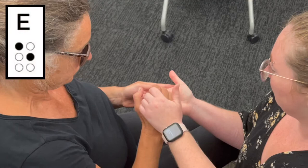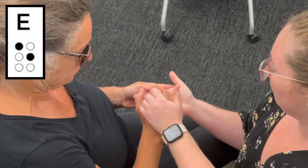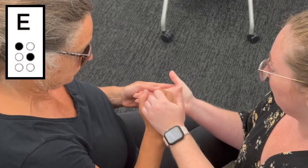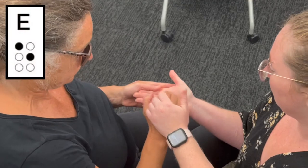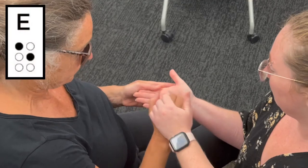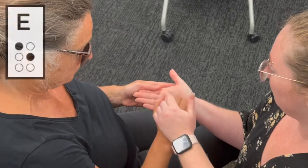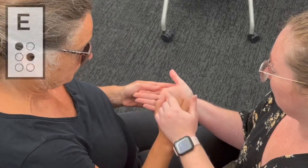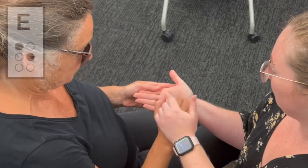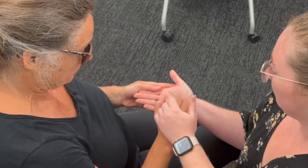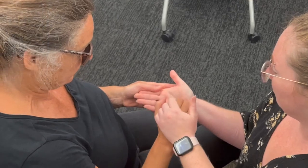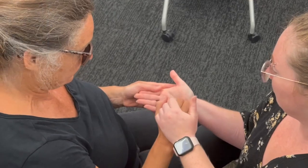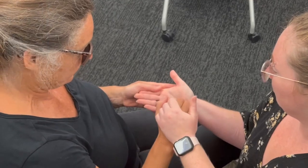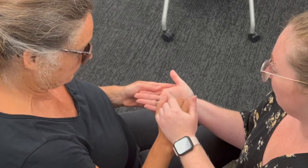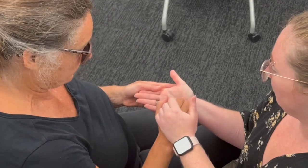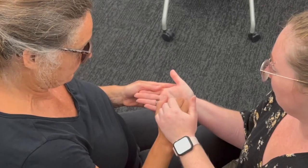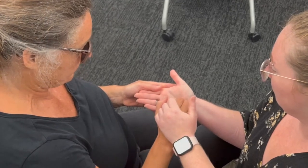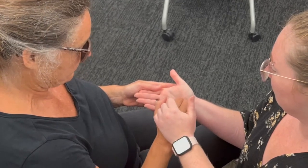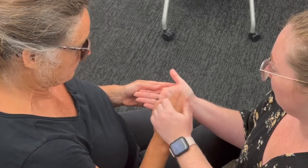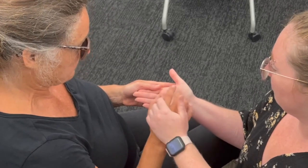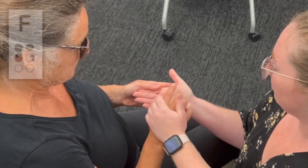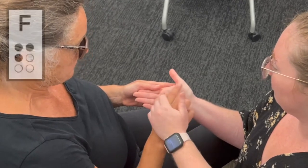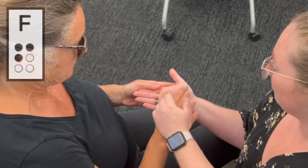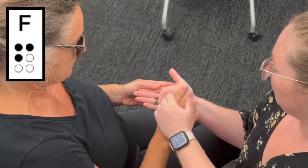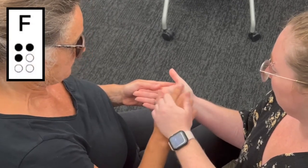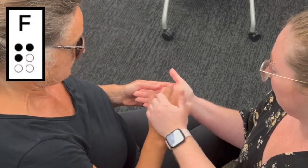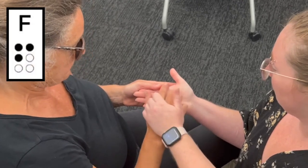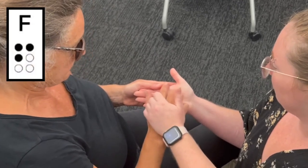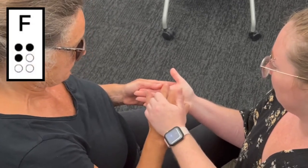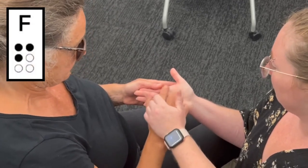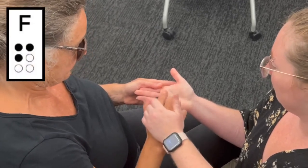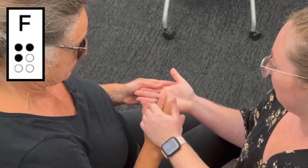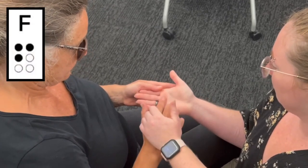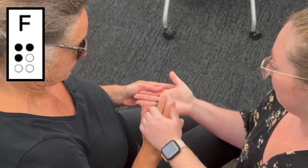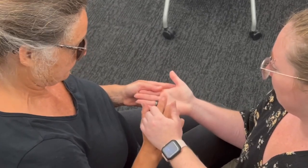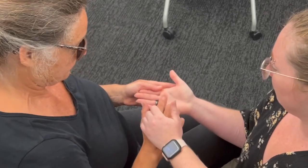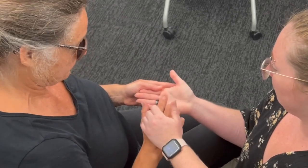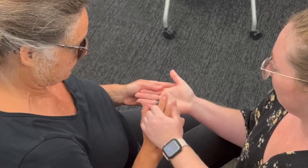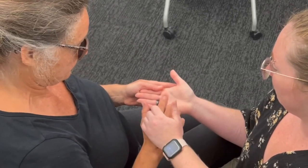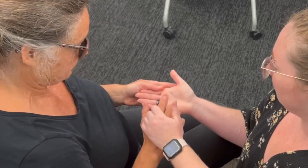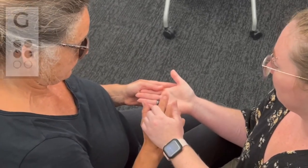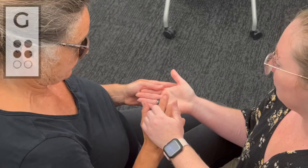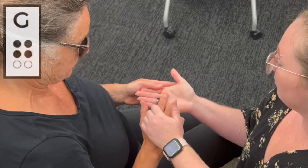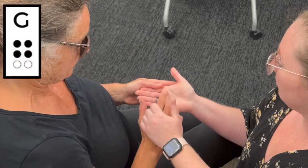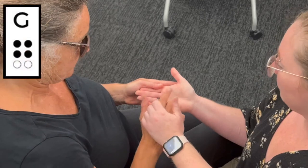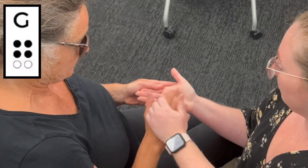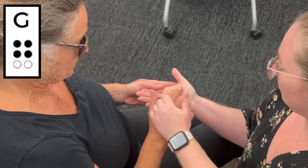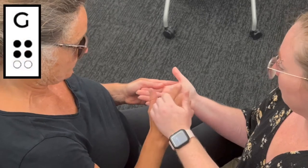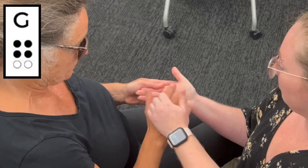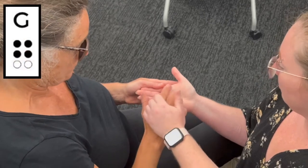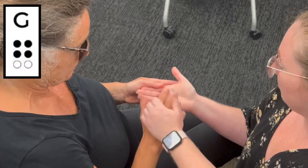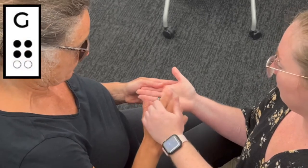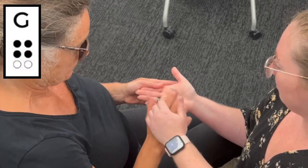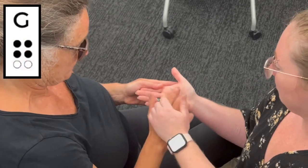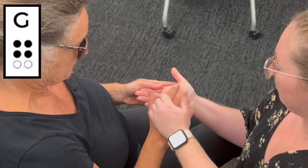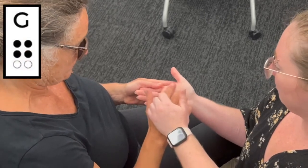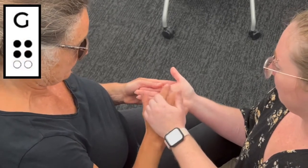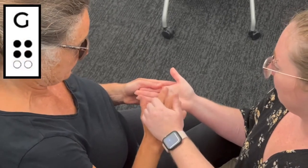Dots 1 and 5. F. Dots 1, 2, and 4. G. Dots